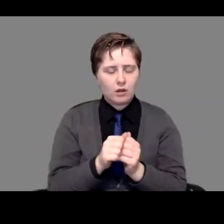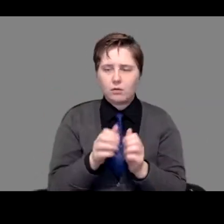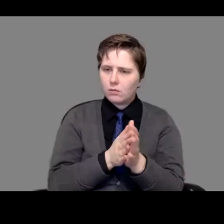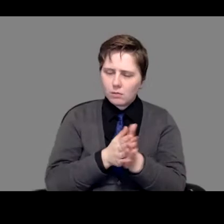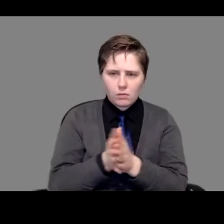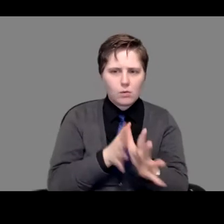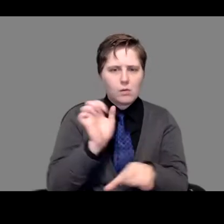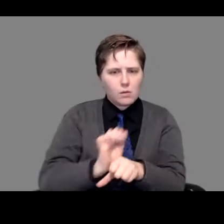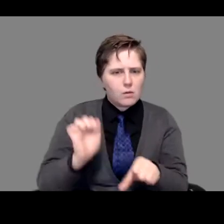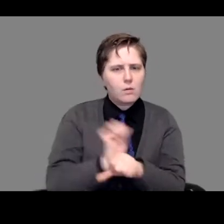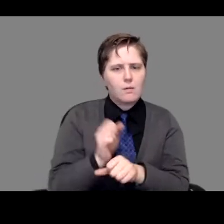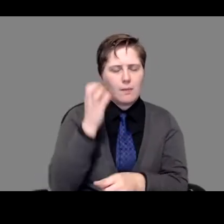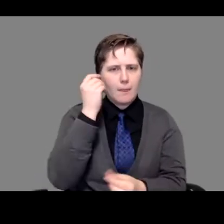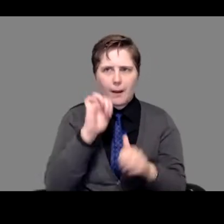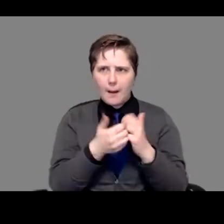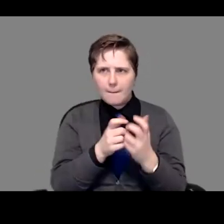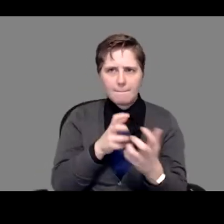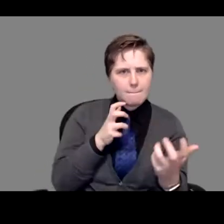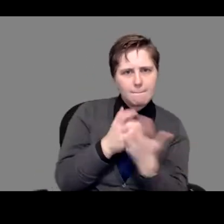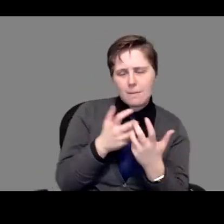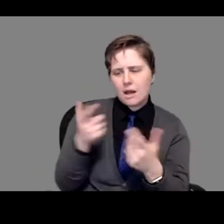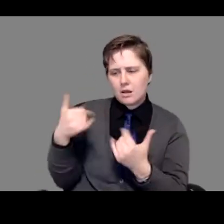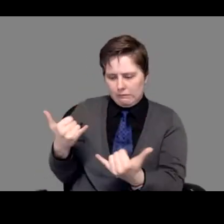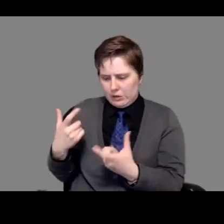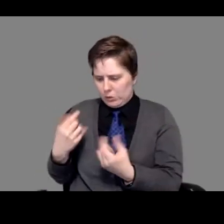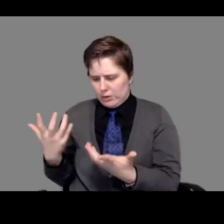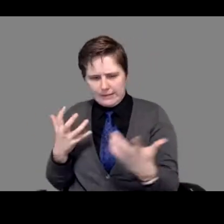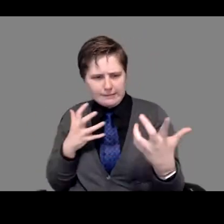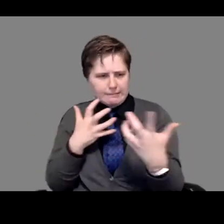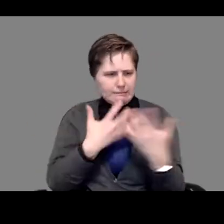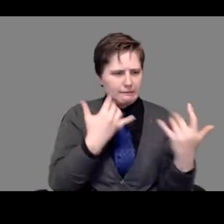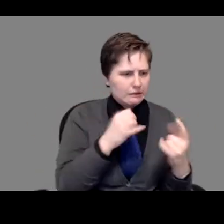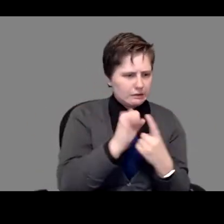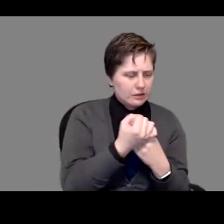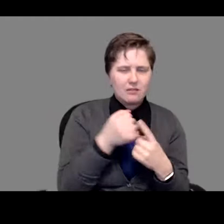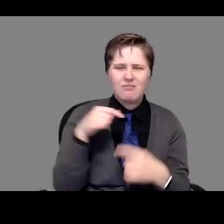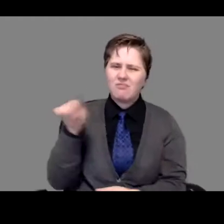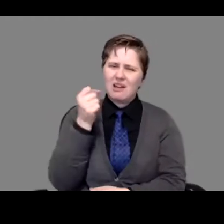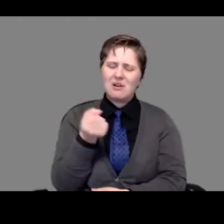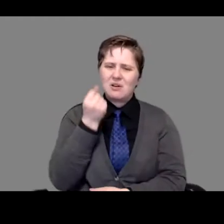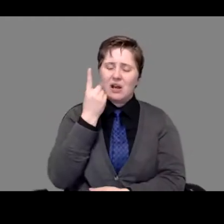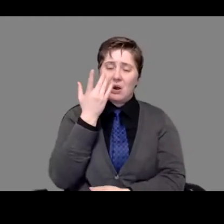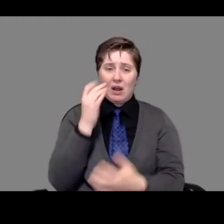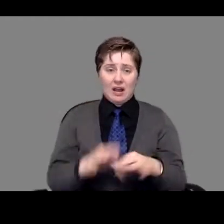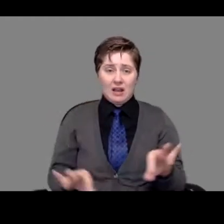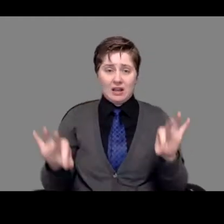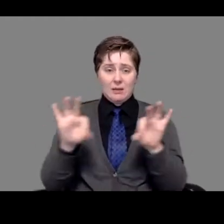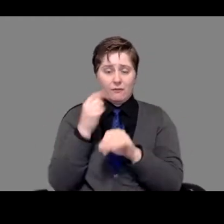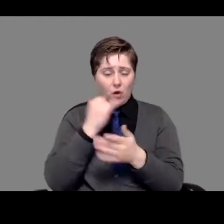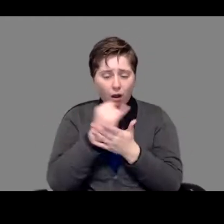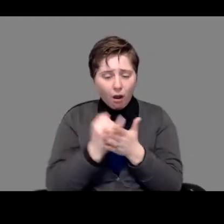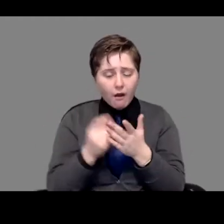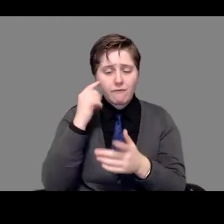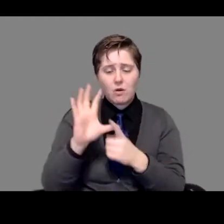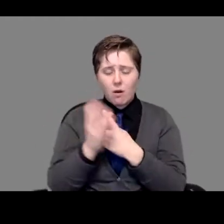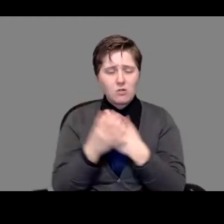thinking about how they can adapt what they're doing, because they understand the importance of, arts and culture